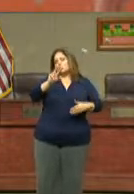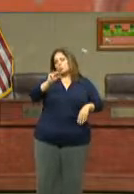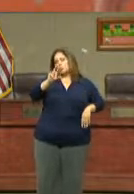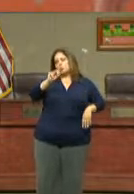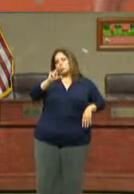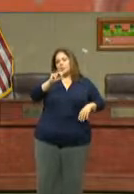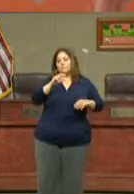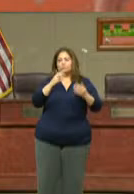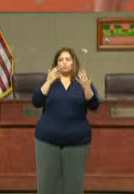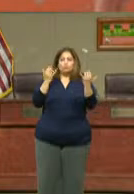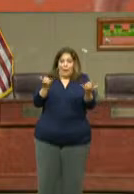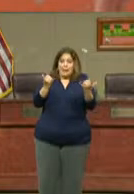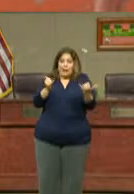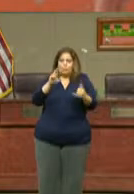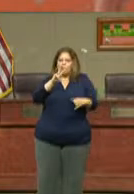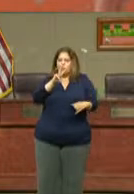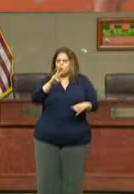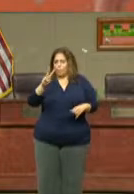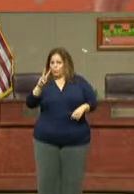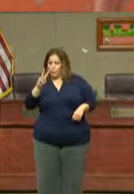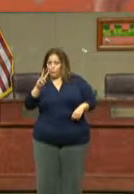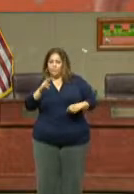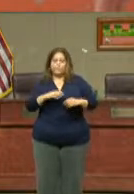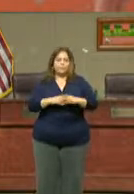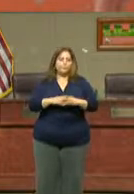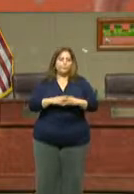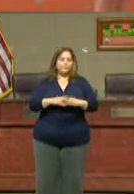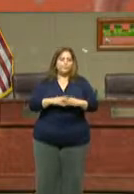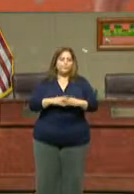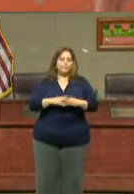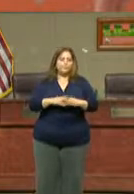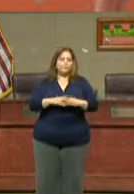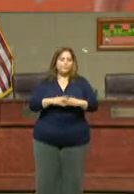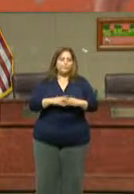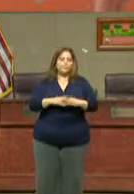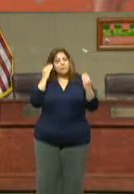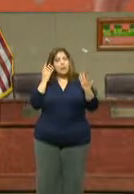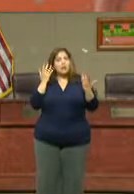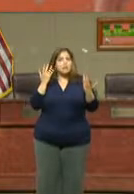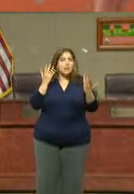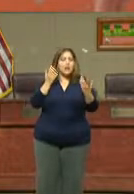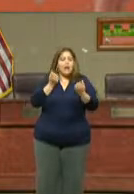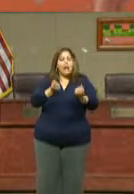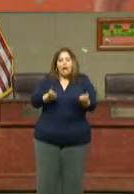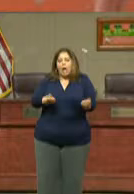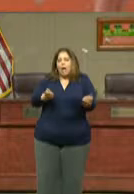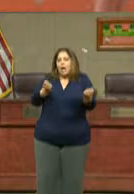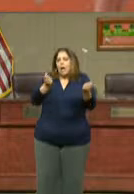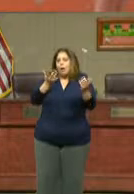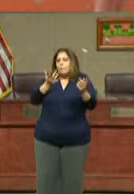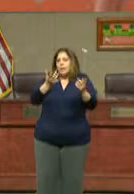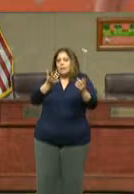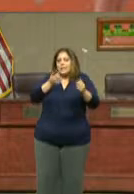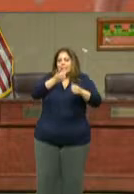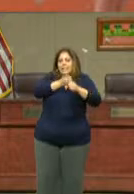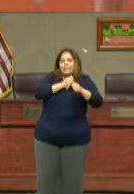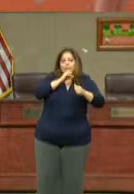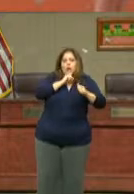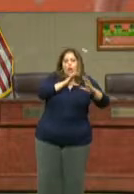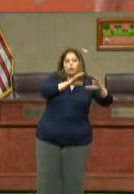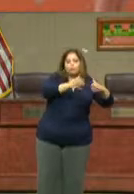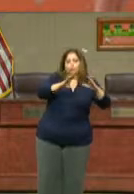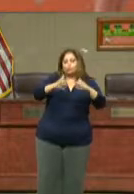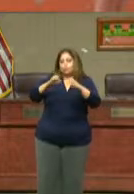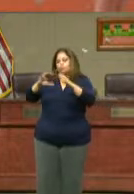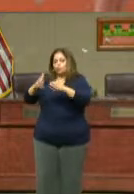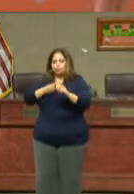now 32. And also it take in consideration the number of cases by age group and the